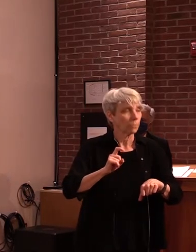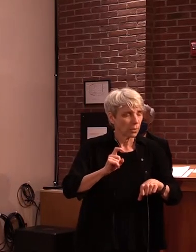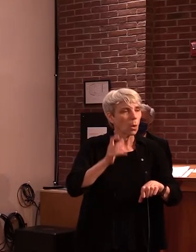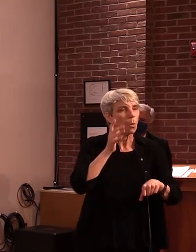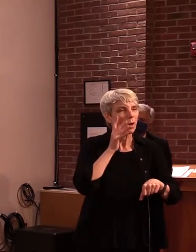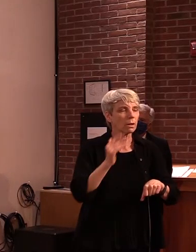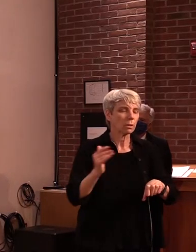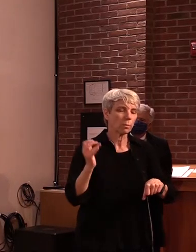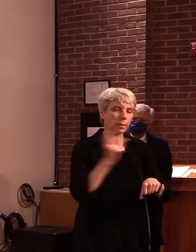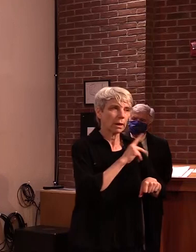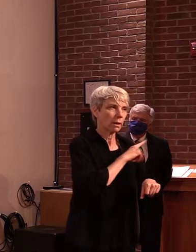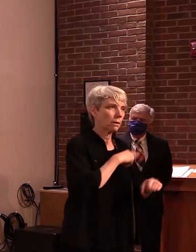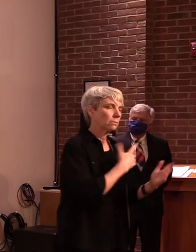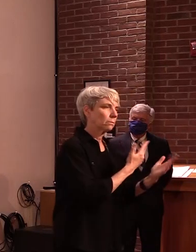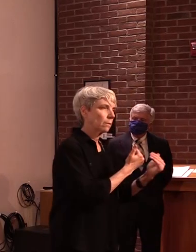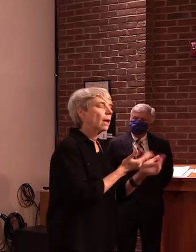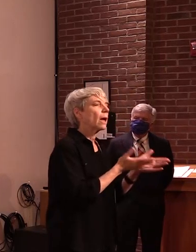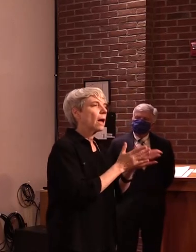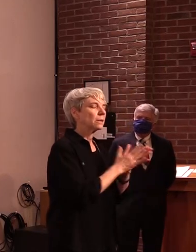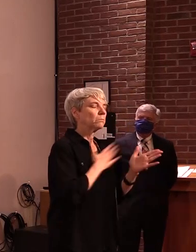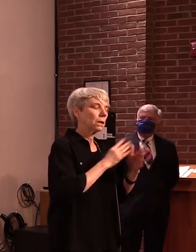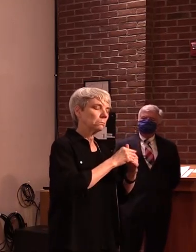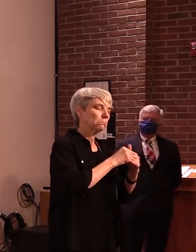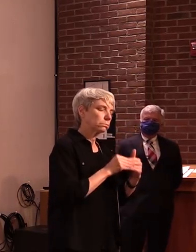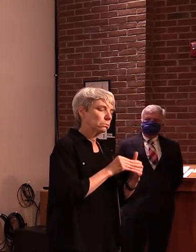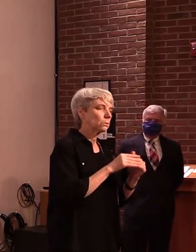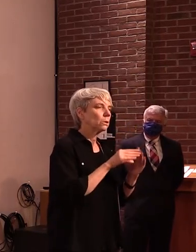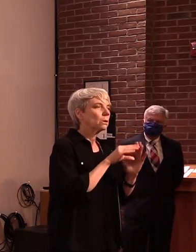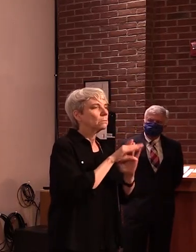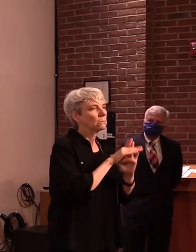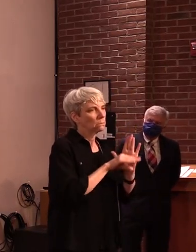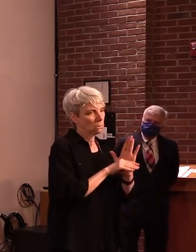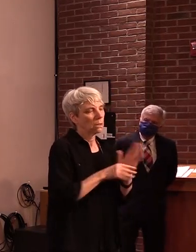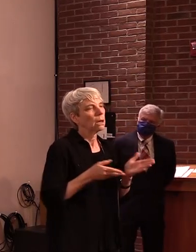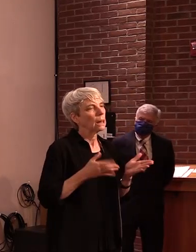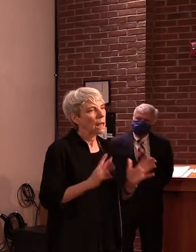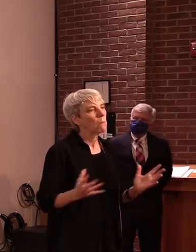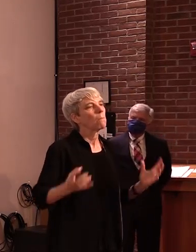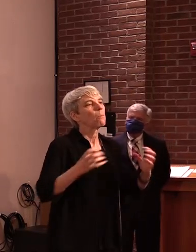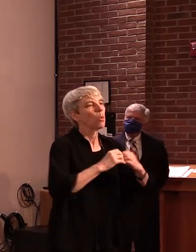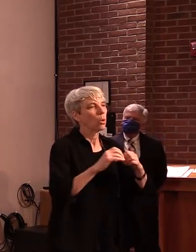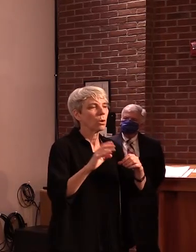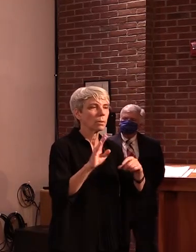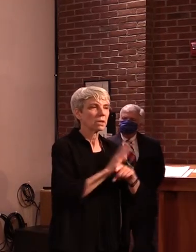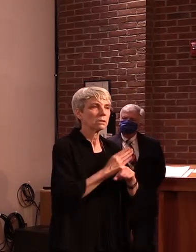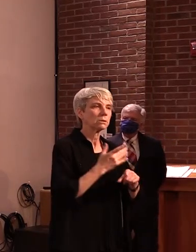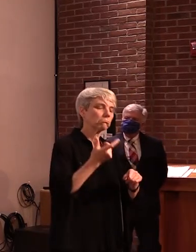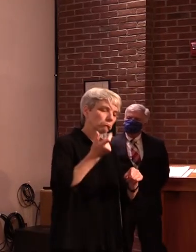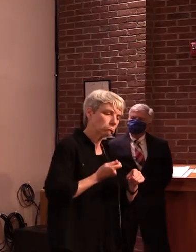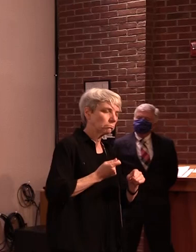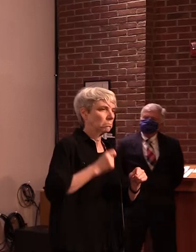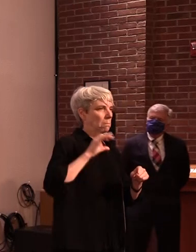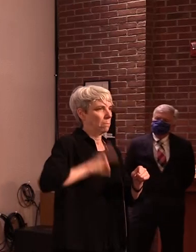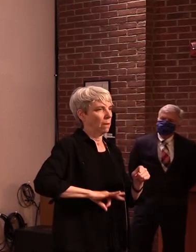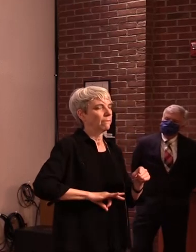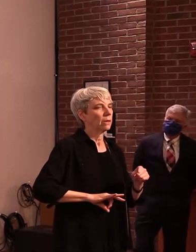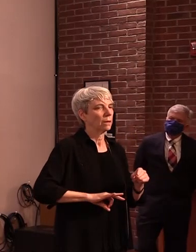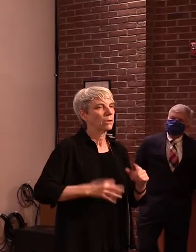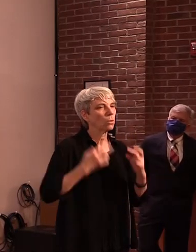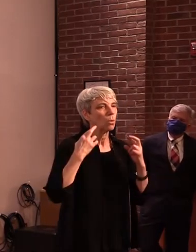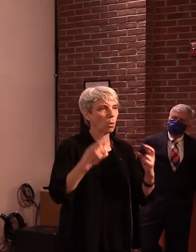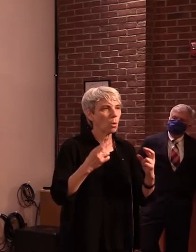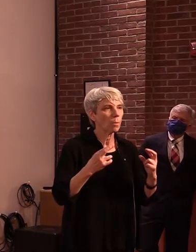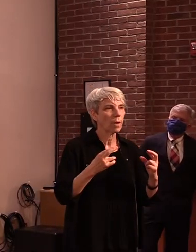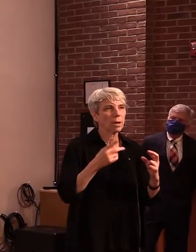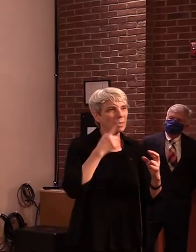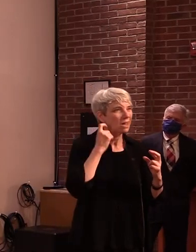the legislature for more flexibility or coming up within the parameters of what they've given us for flexibility to make sure that we get the money out